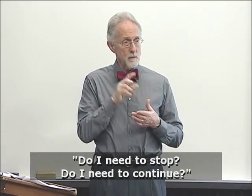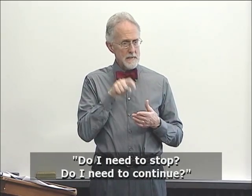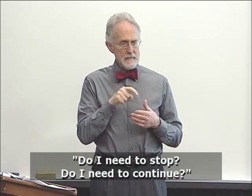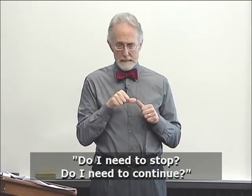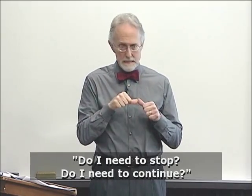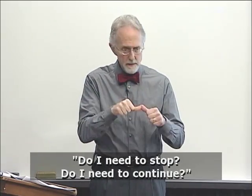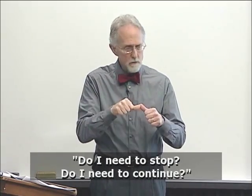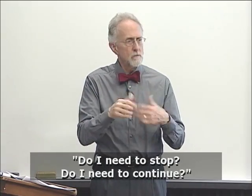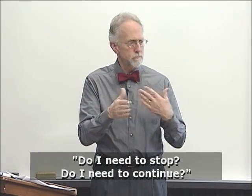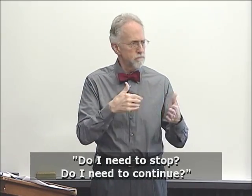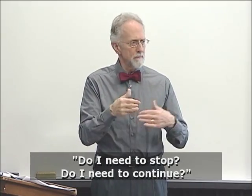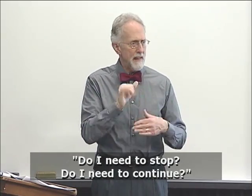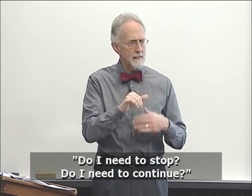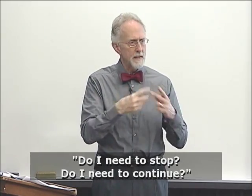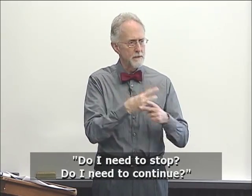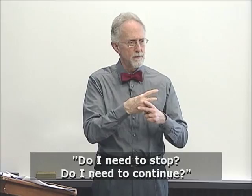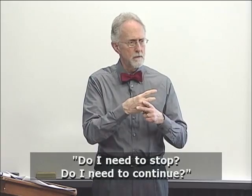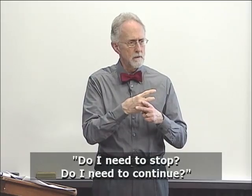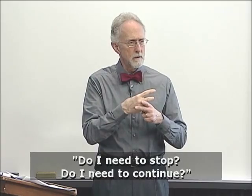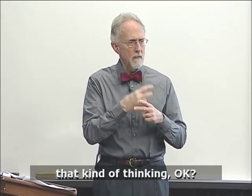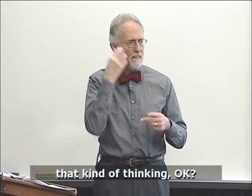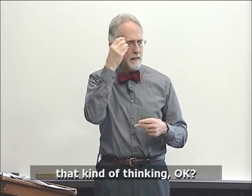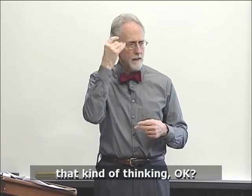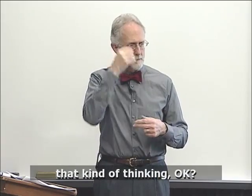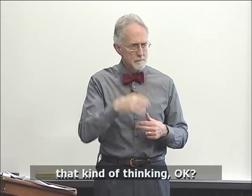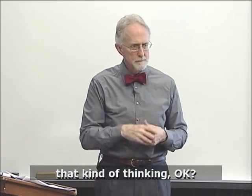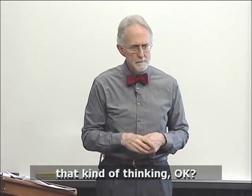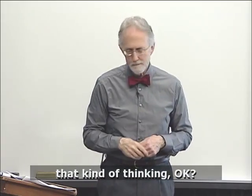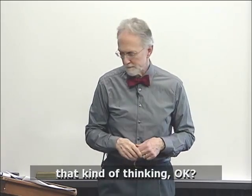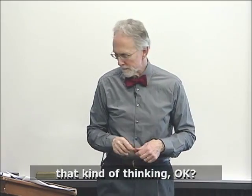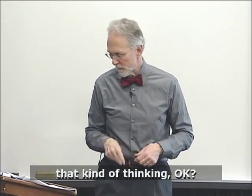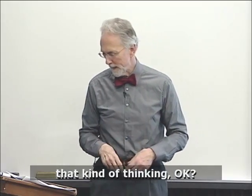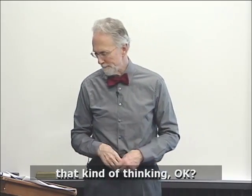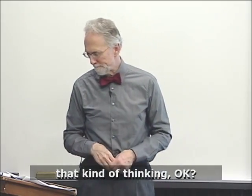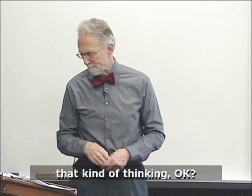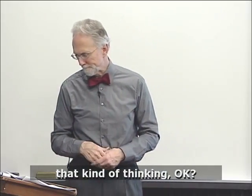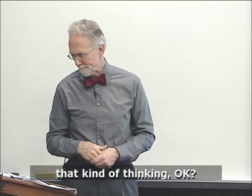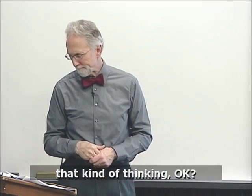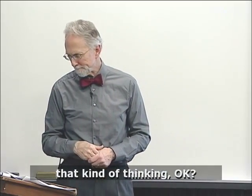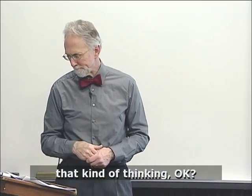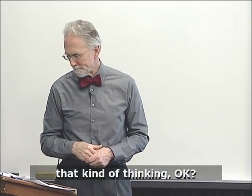need to continue? That kind of thinking. Okay.